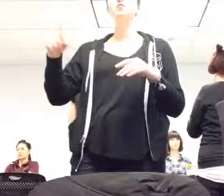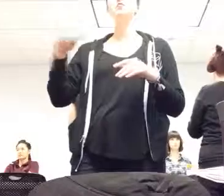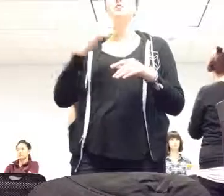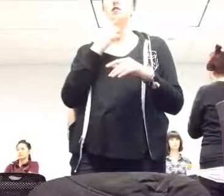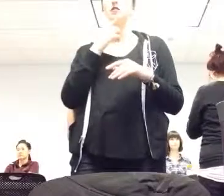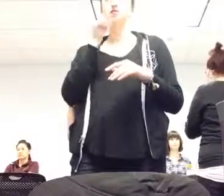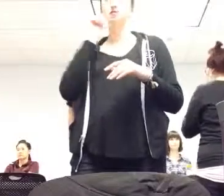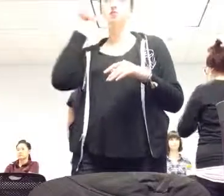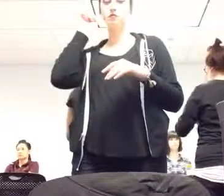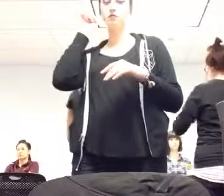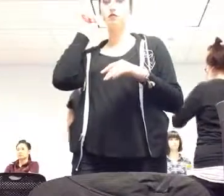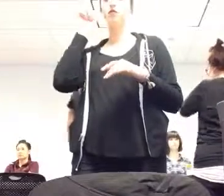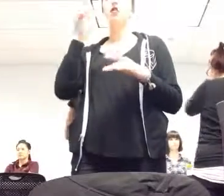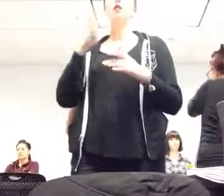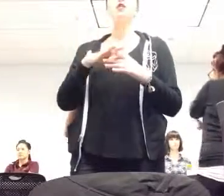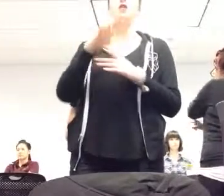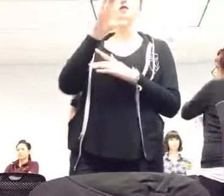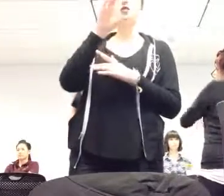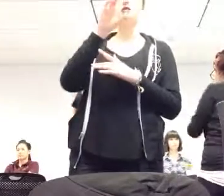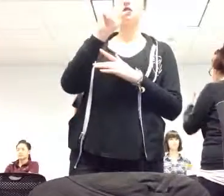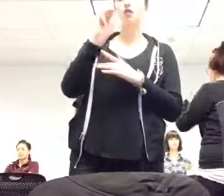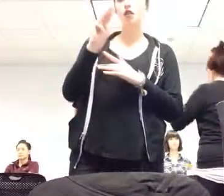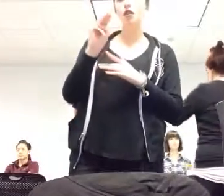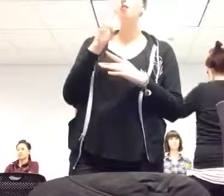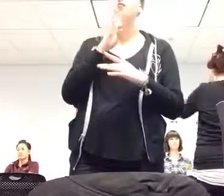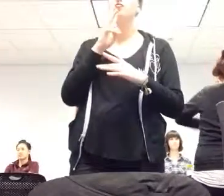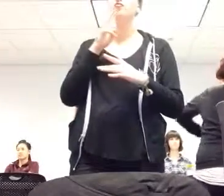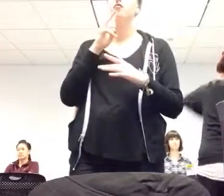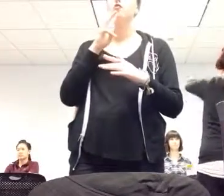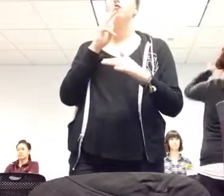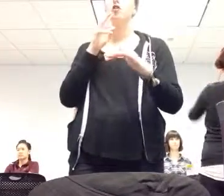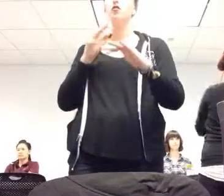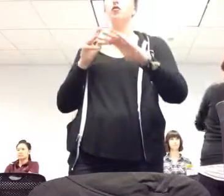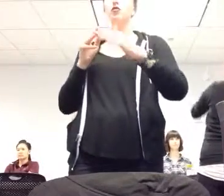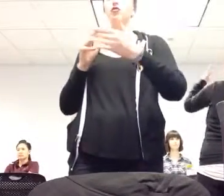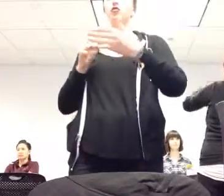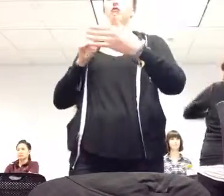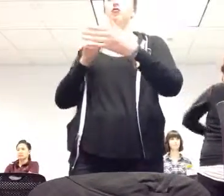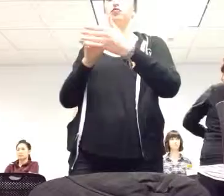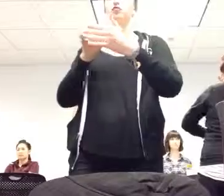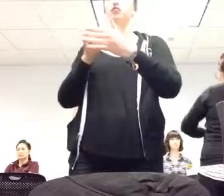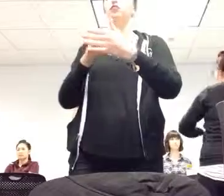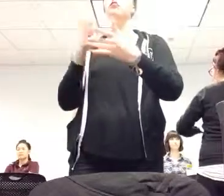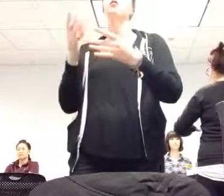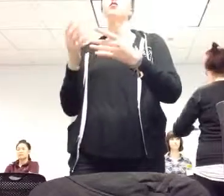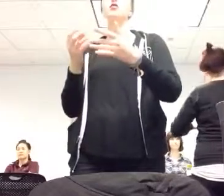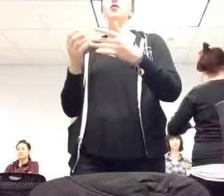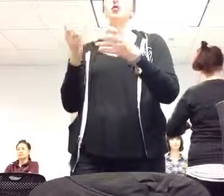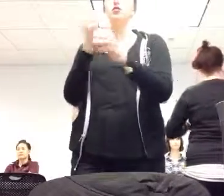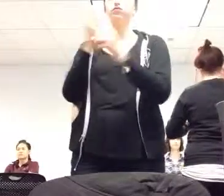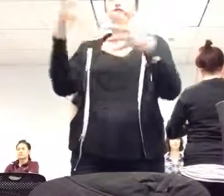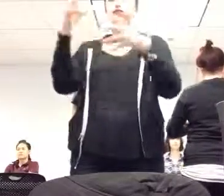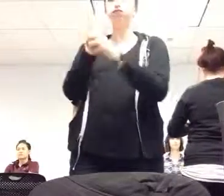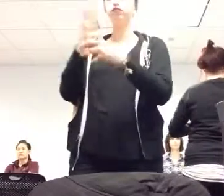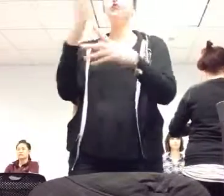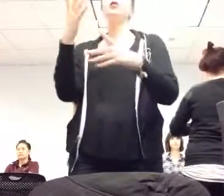buildings. So a lot of this damage is not necessarily attributed to the Wehrmacht of the German forces. The Soviets did it themselves. I'm sure what they